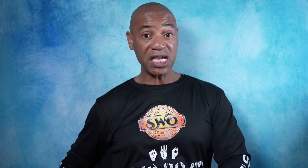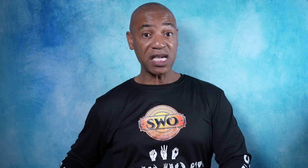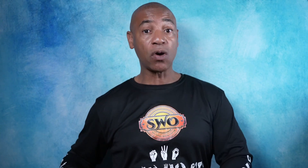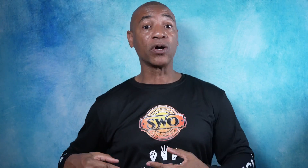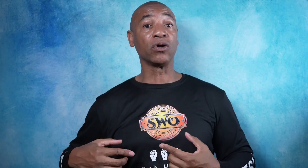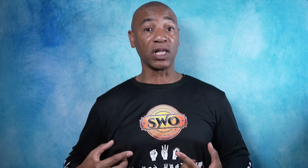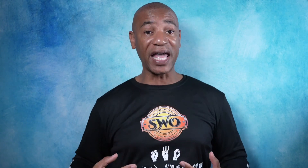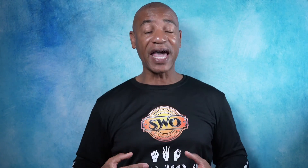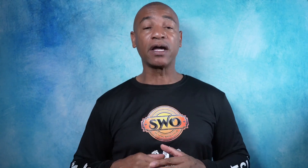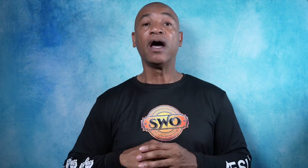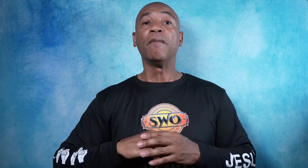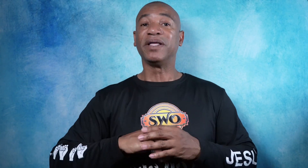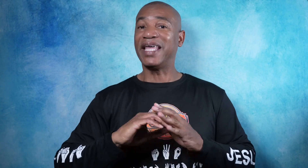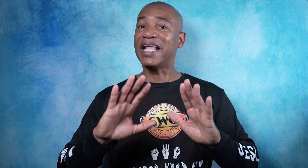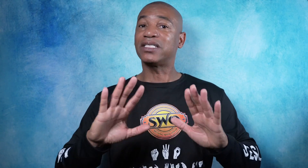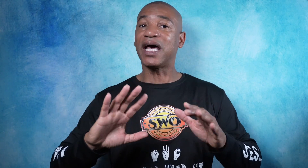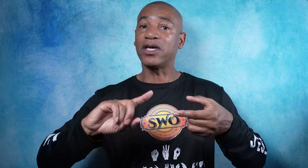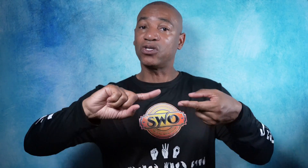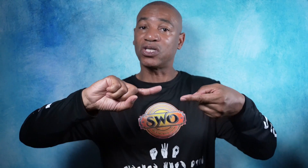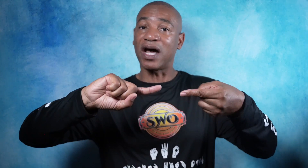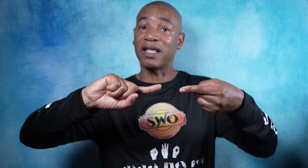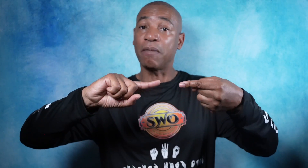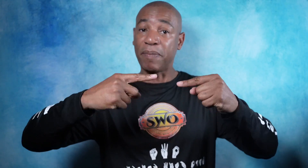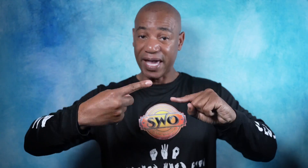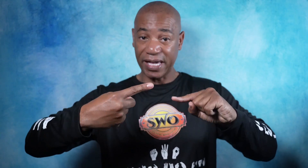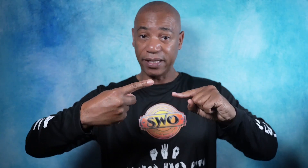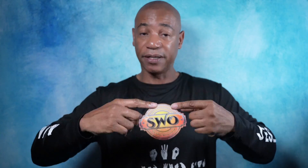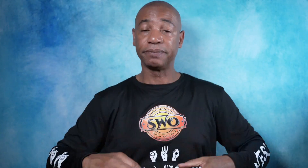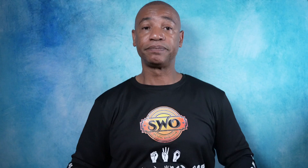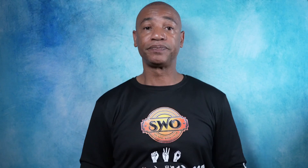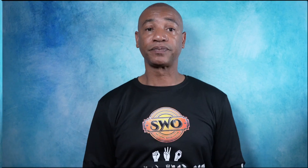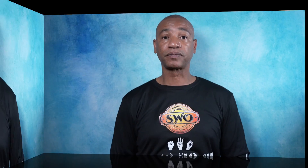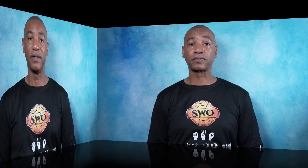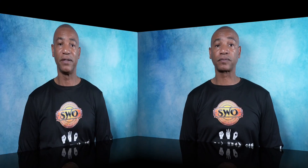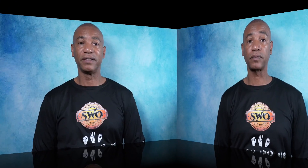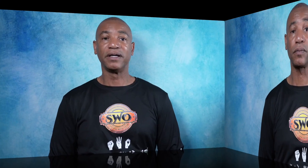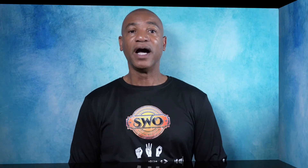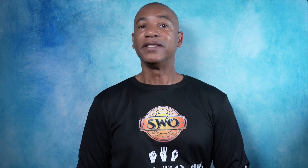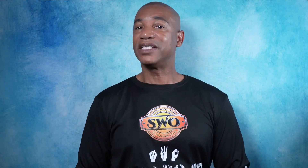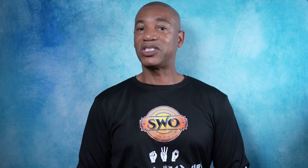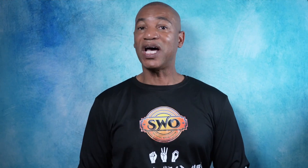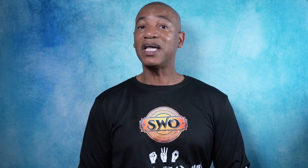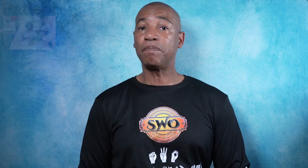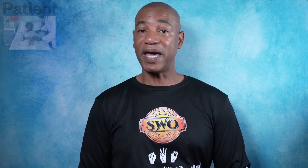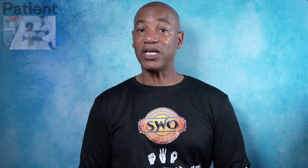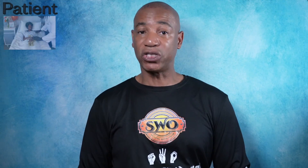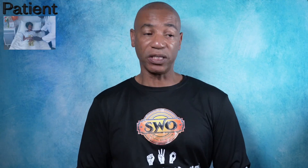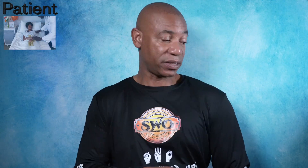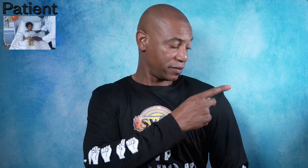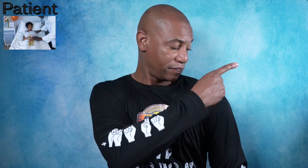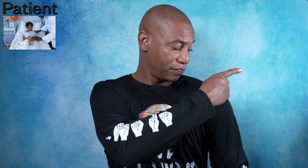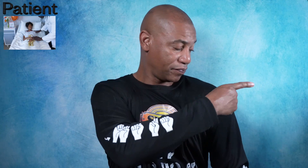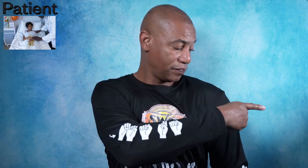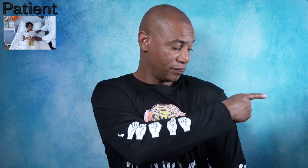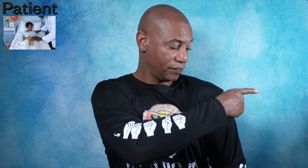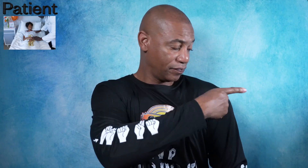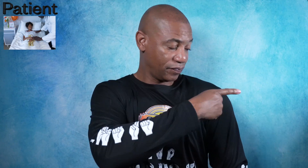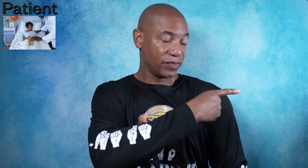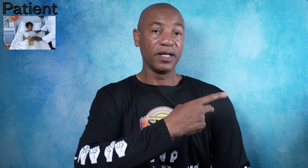knee or your leg, but that is how you sign pain. The sign patient.